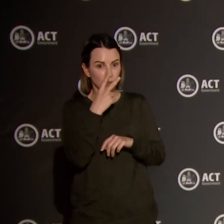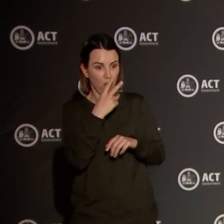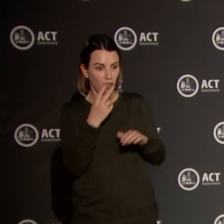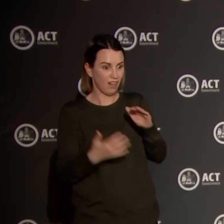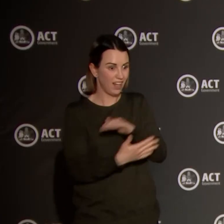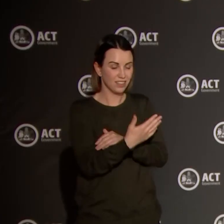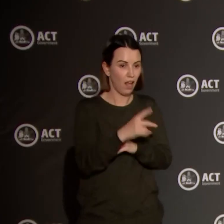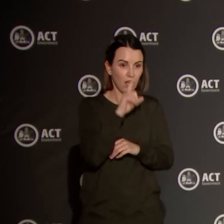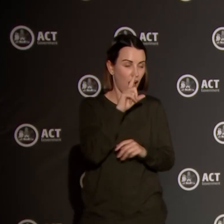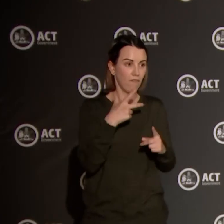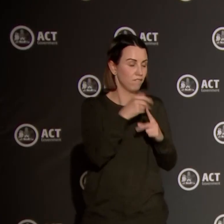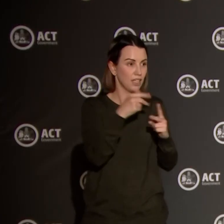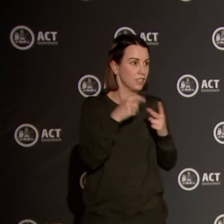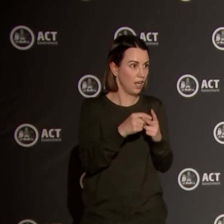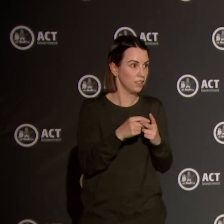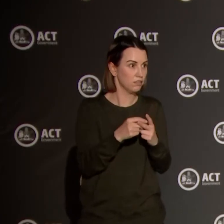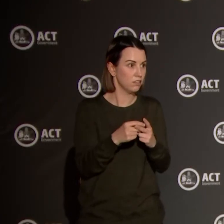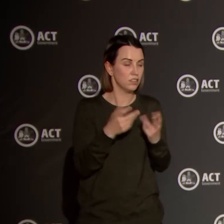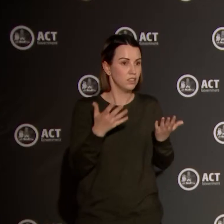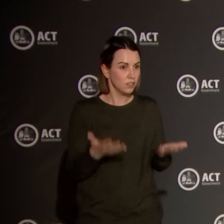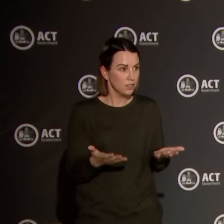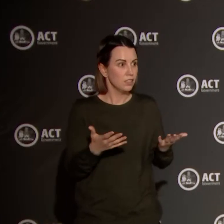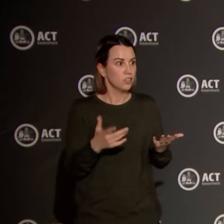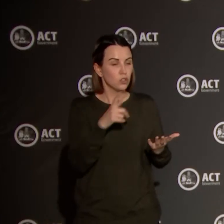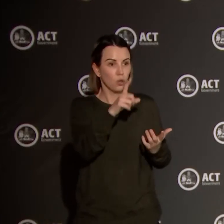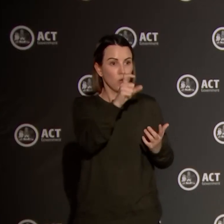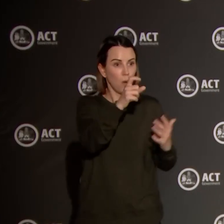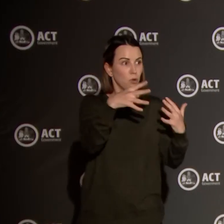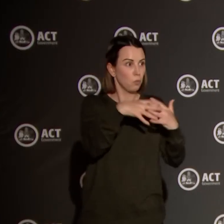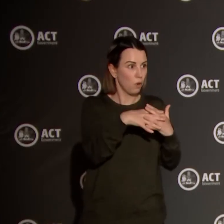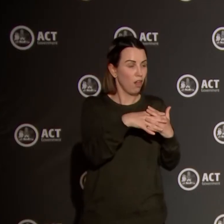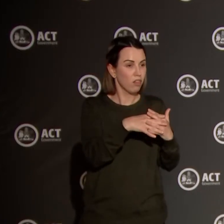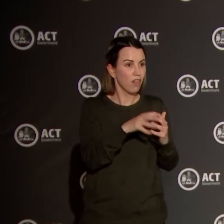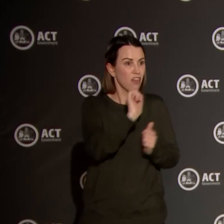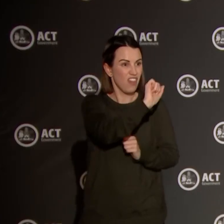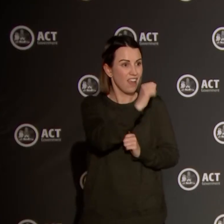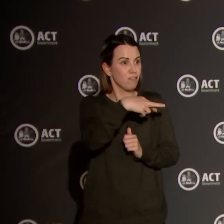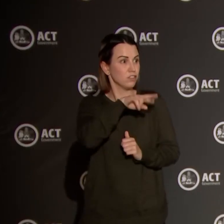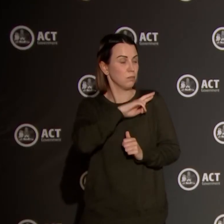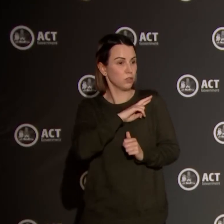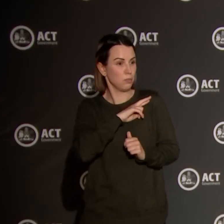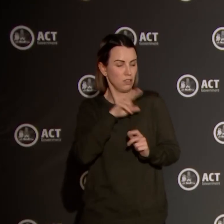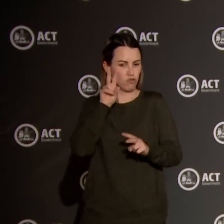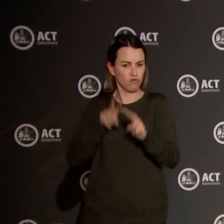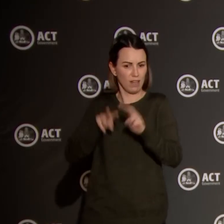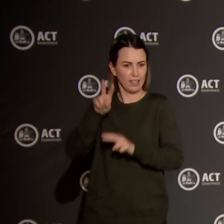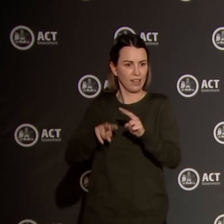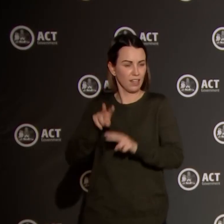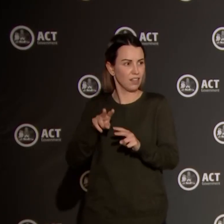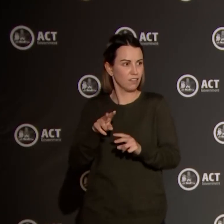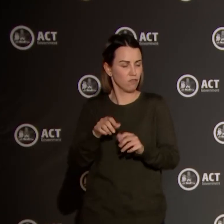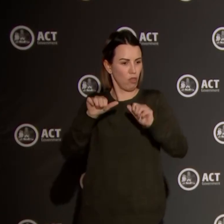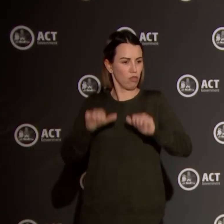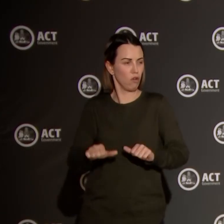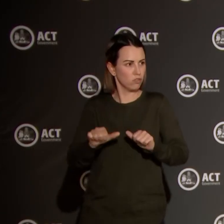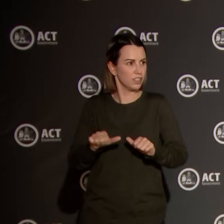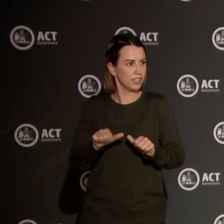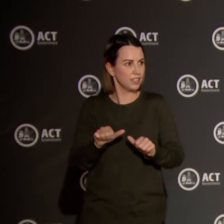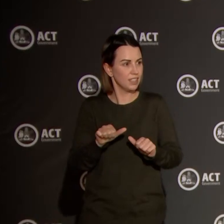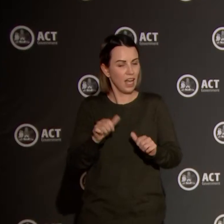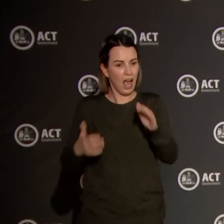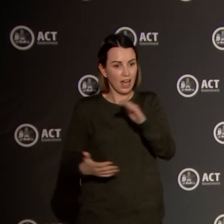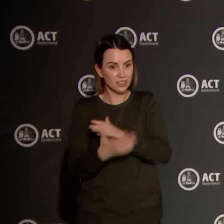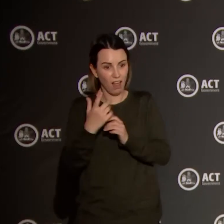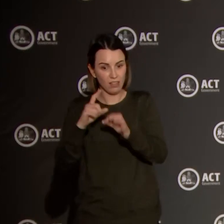vaccinated. And so having the Commonwealth use its regulatory authority under the National Disability Insurance Scheme worker